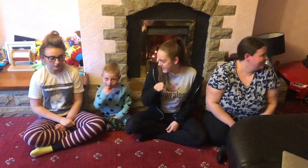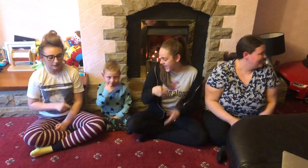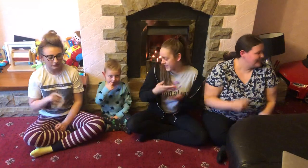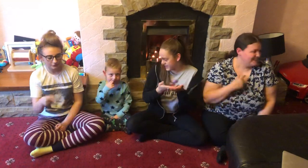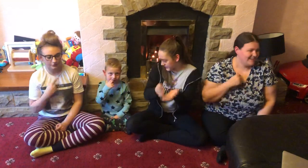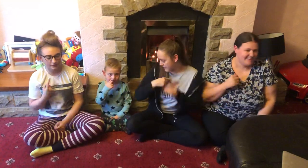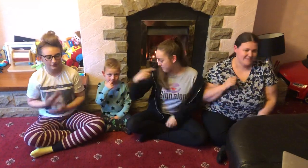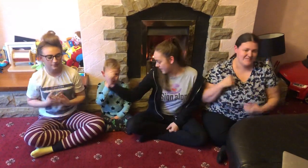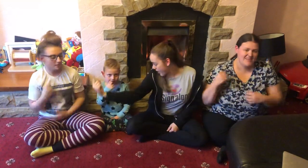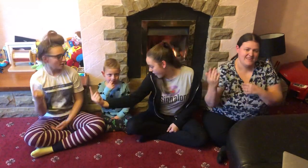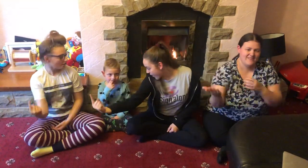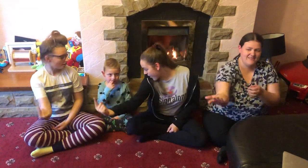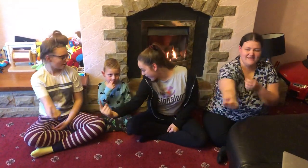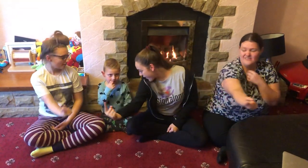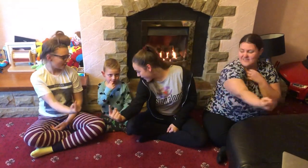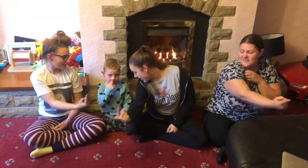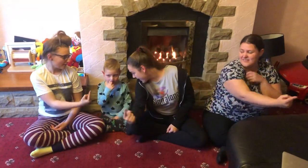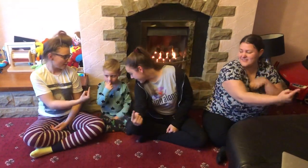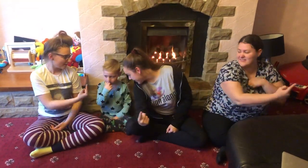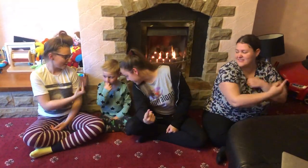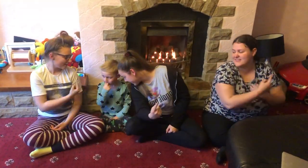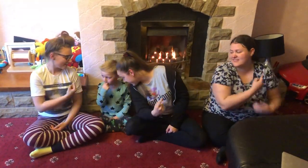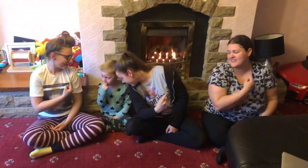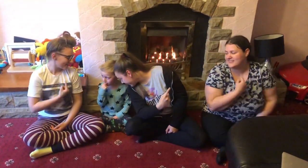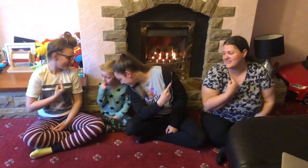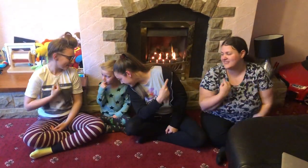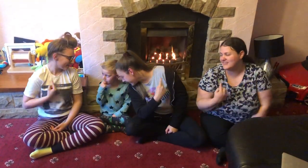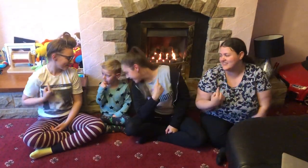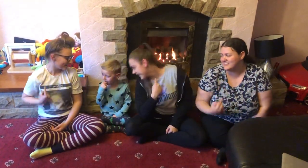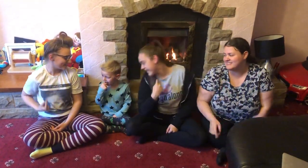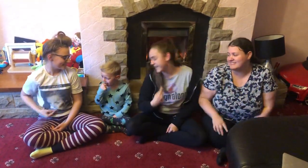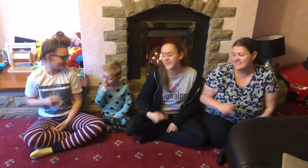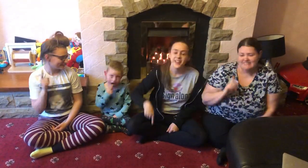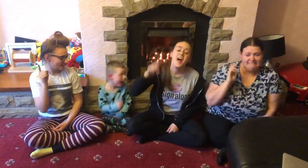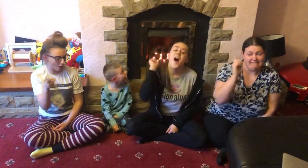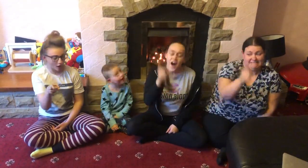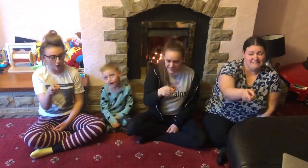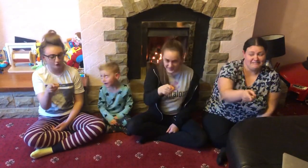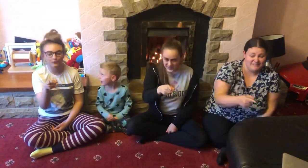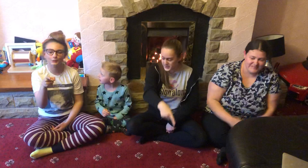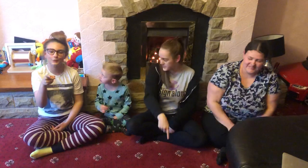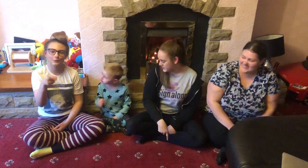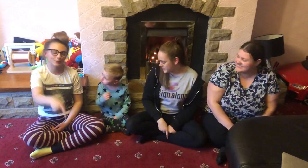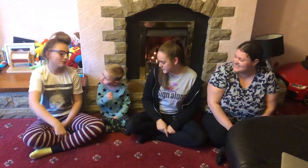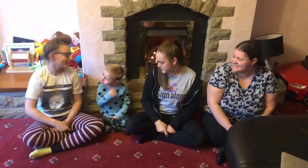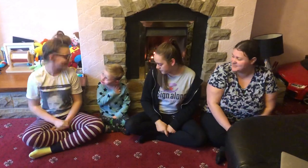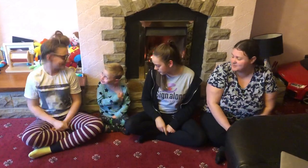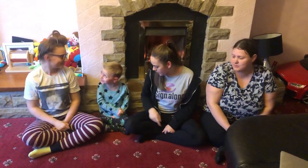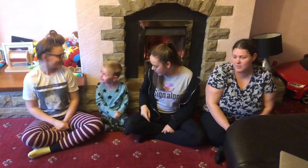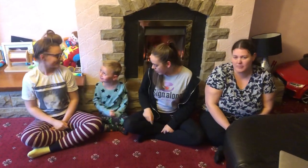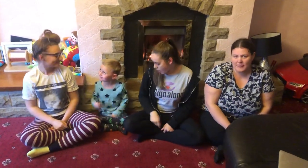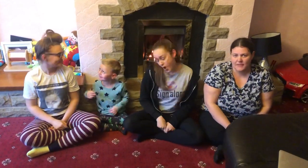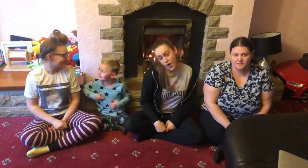And you give me all of you. How